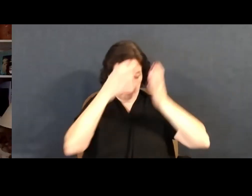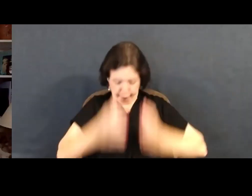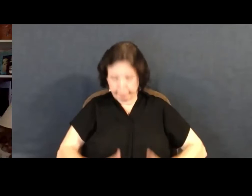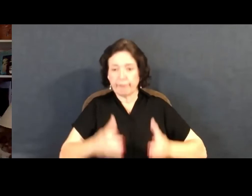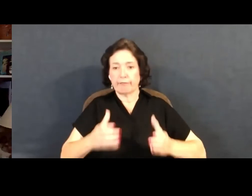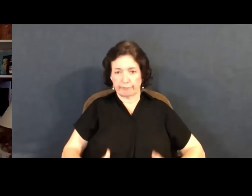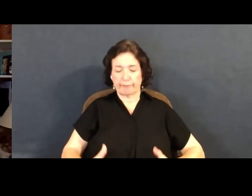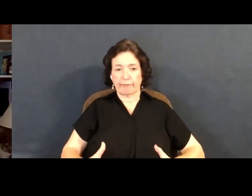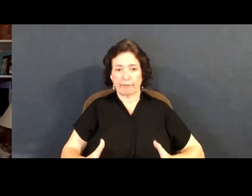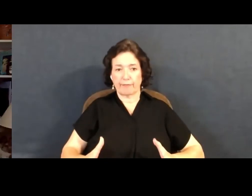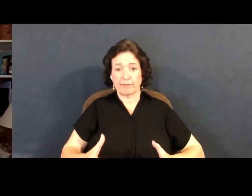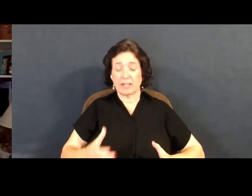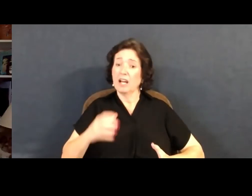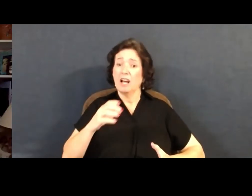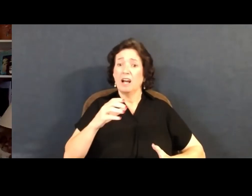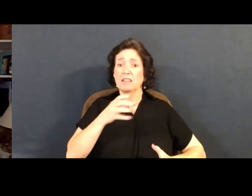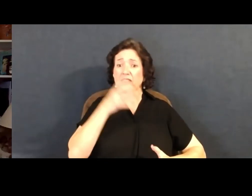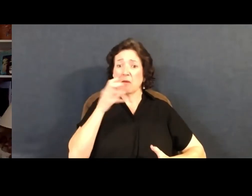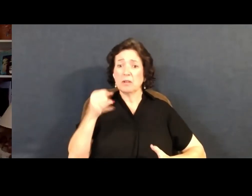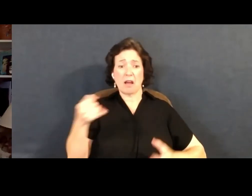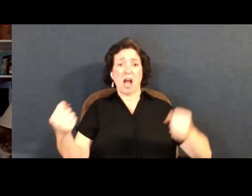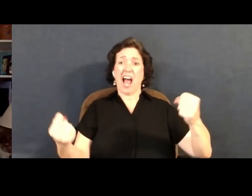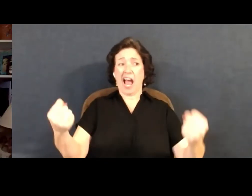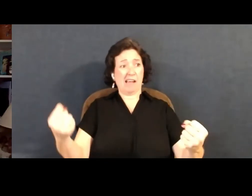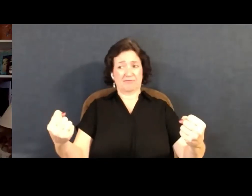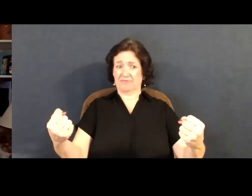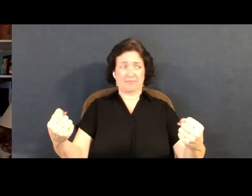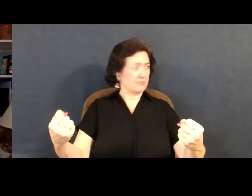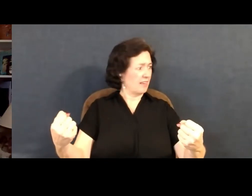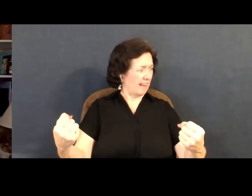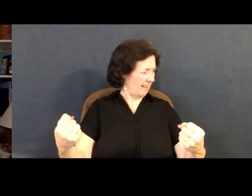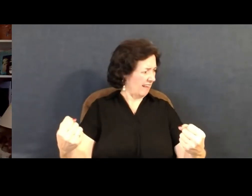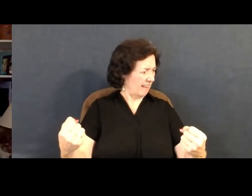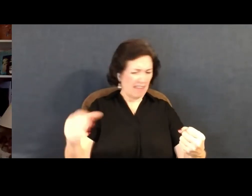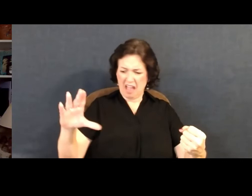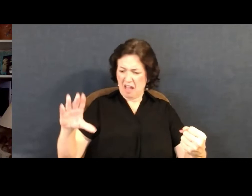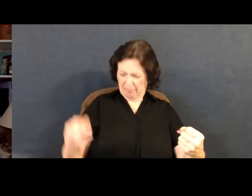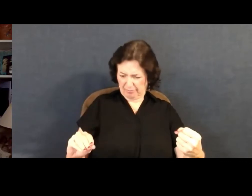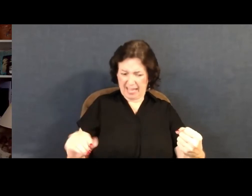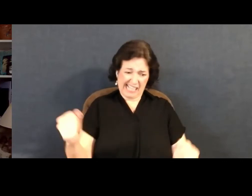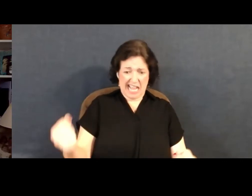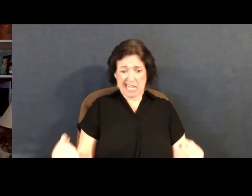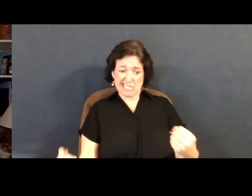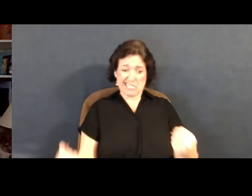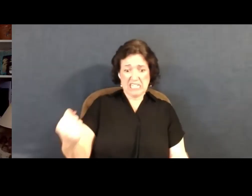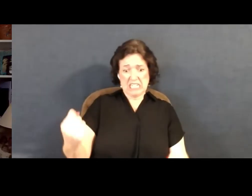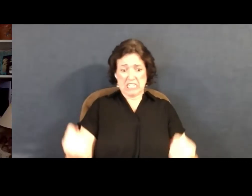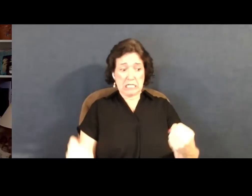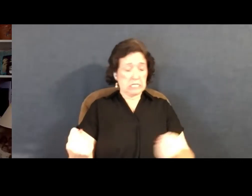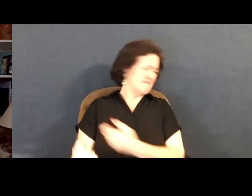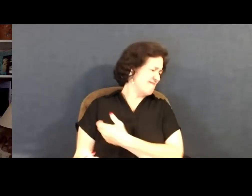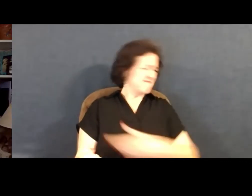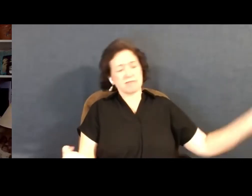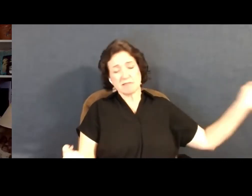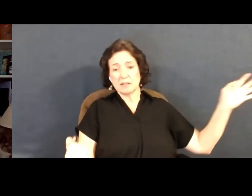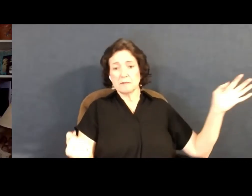moment in time, Farmer Johnson is trying to hold on that tractor because it's got a flat tire now and he can't hardly steer it. And he knocks old Bear to